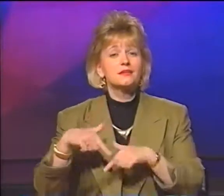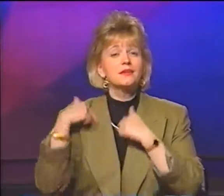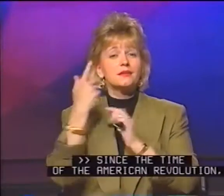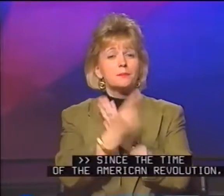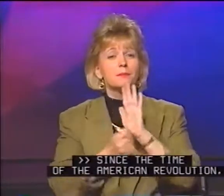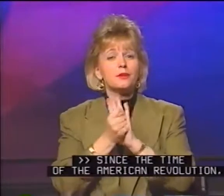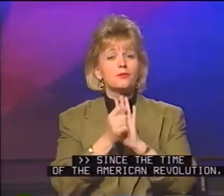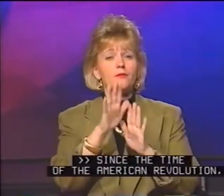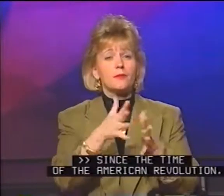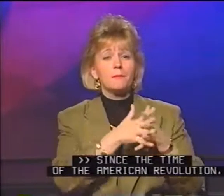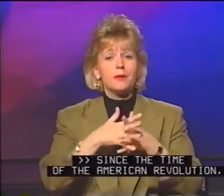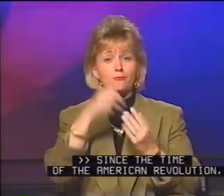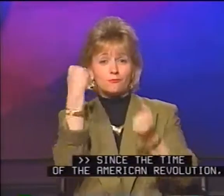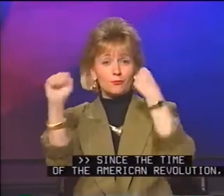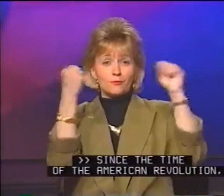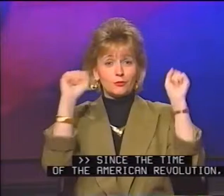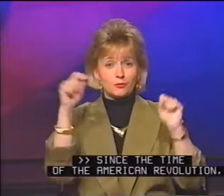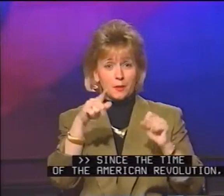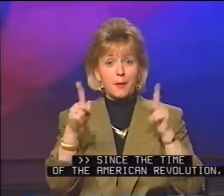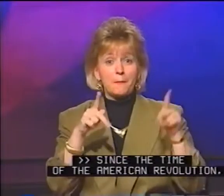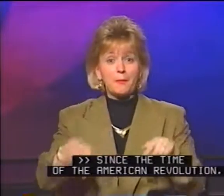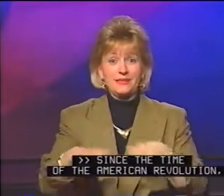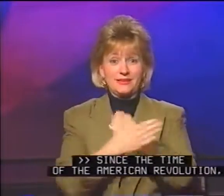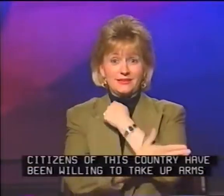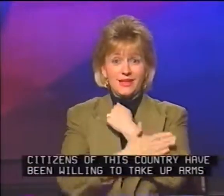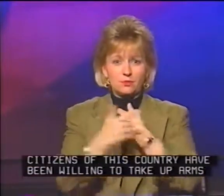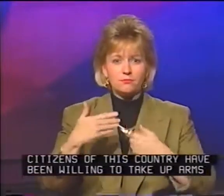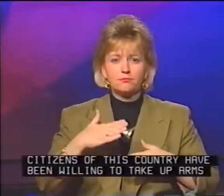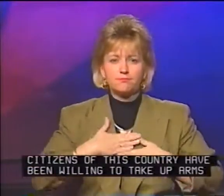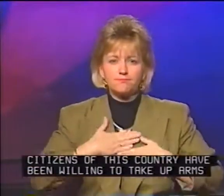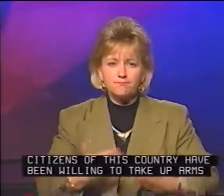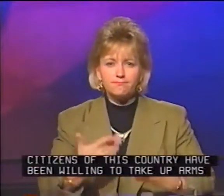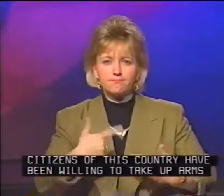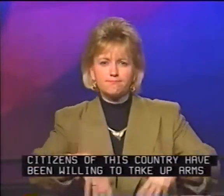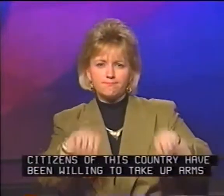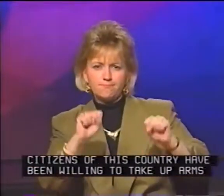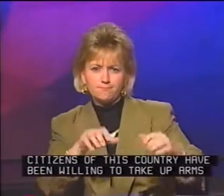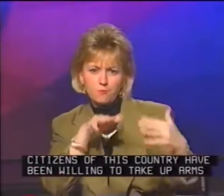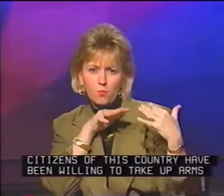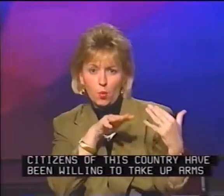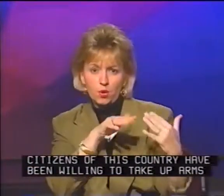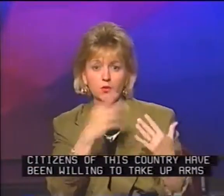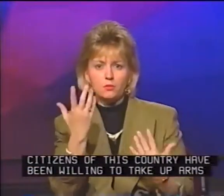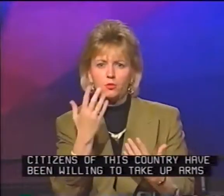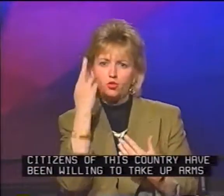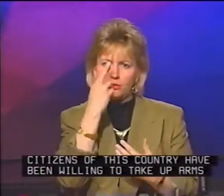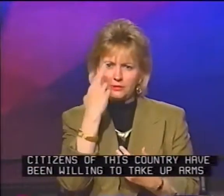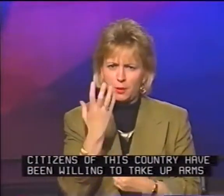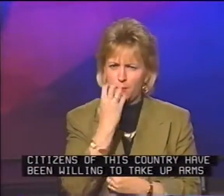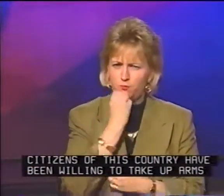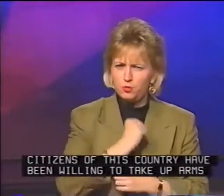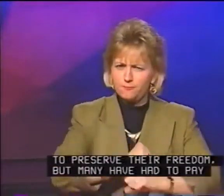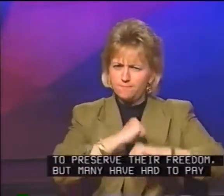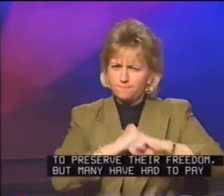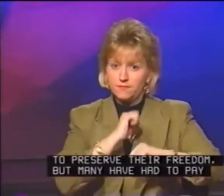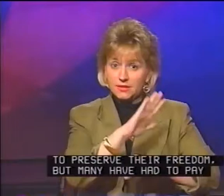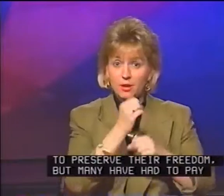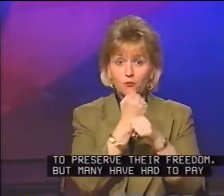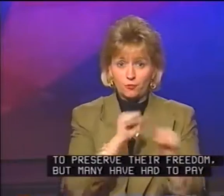Since the time of the American Revolution, citizens of this country have been willing to take up arms to preserve their freedom.